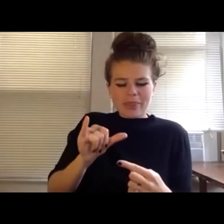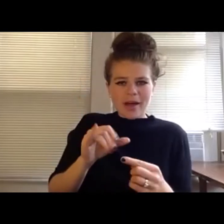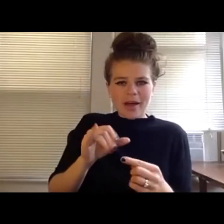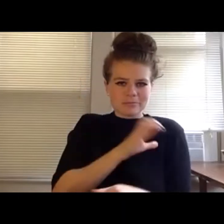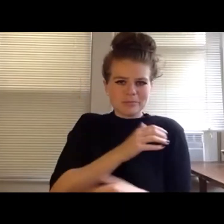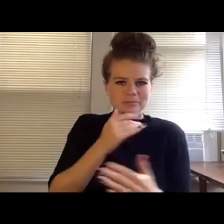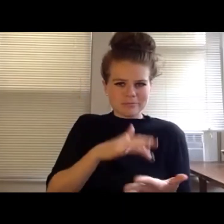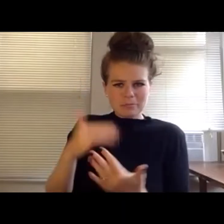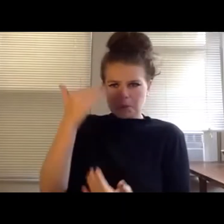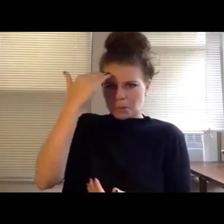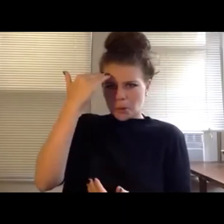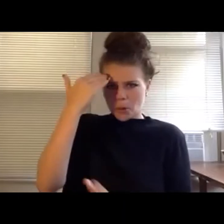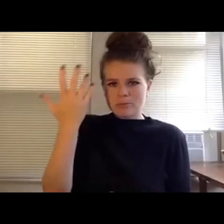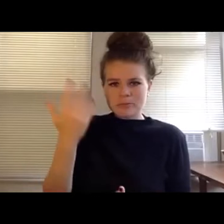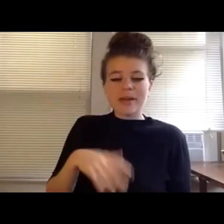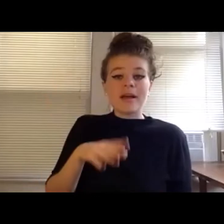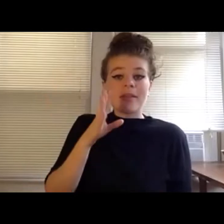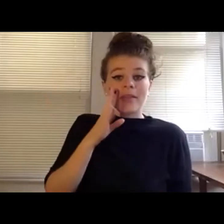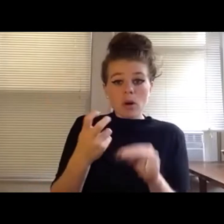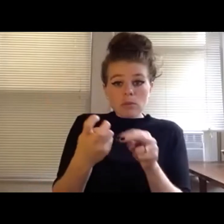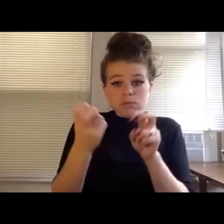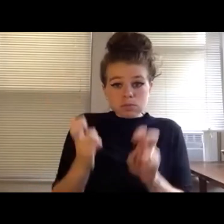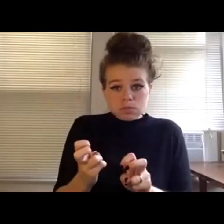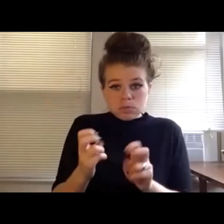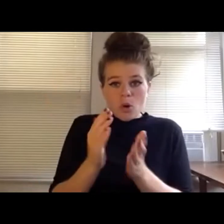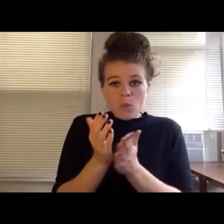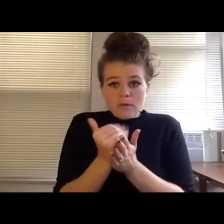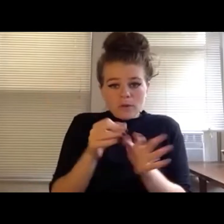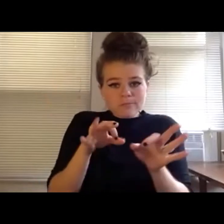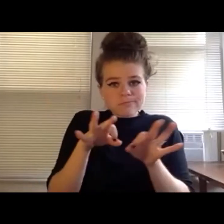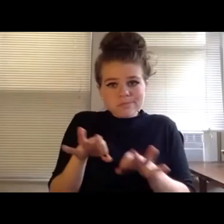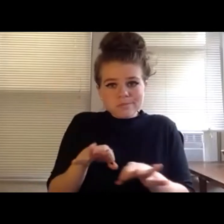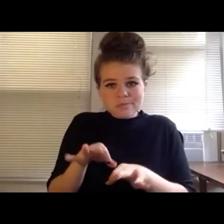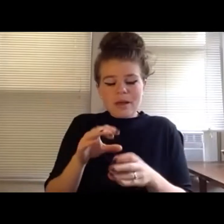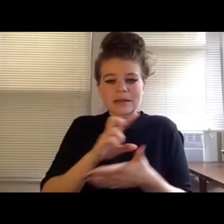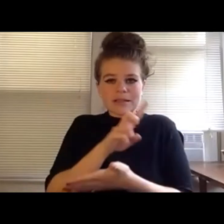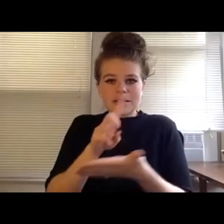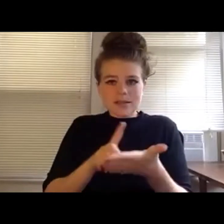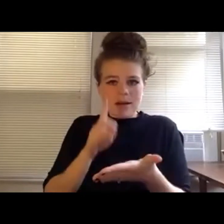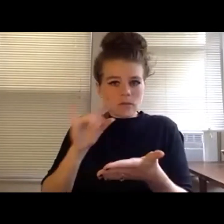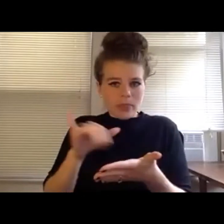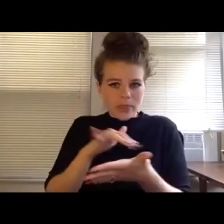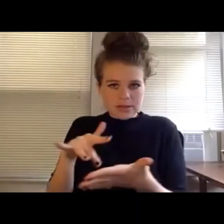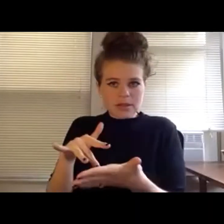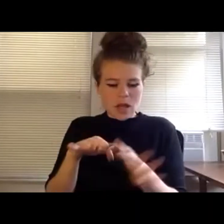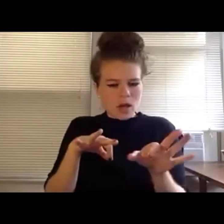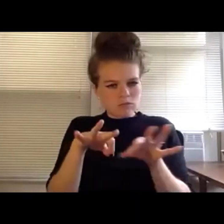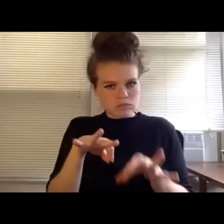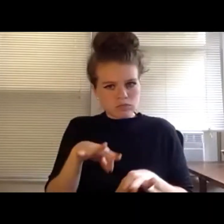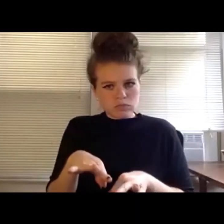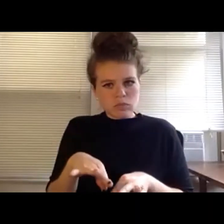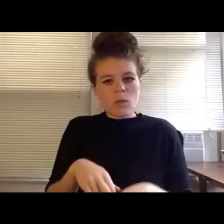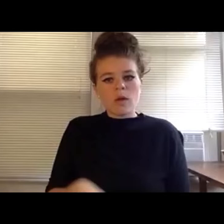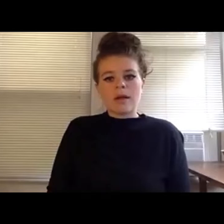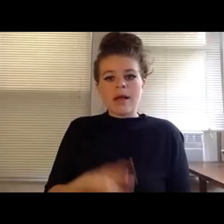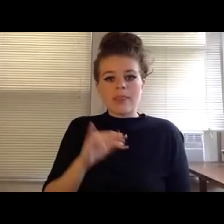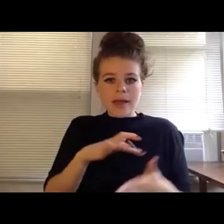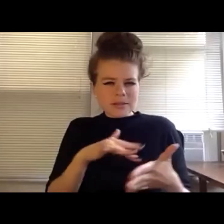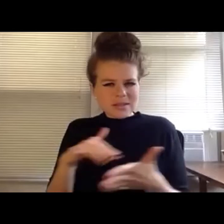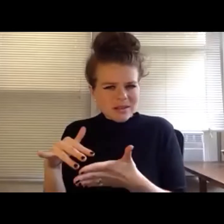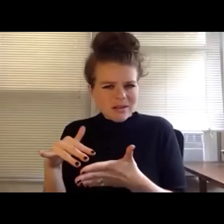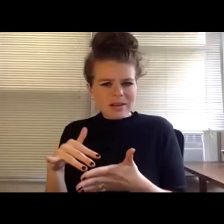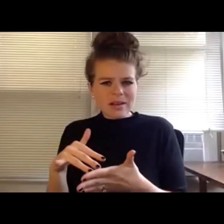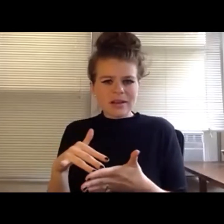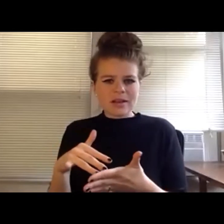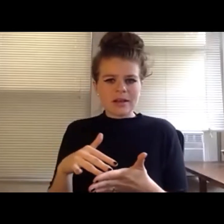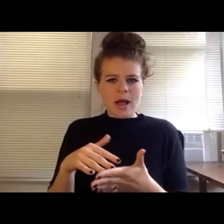will review with you the design of this study. What does this study look